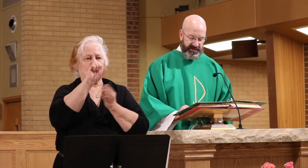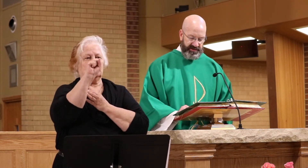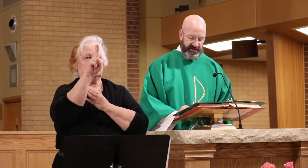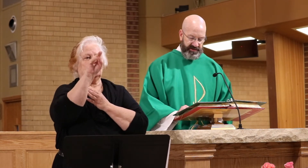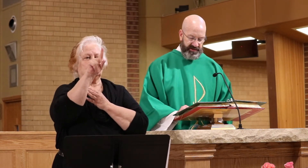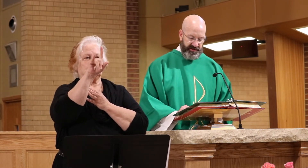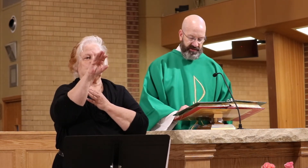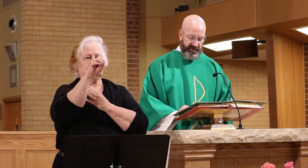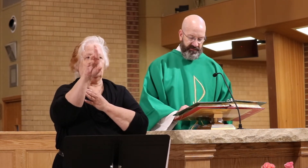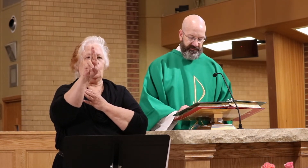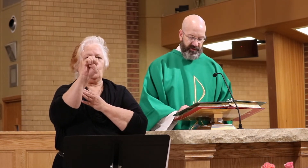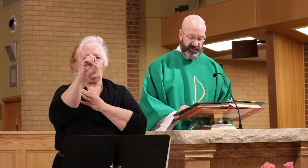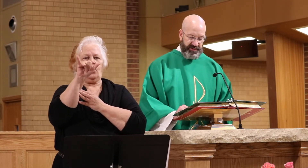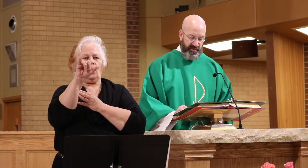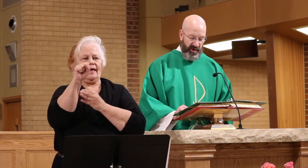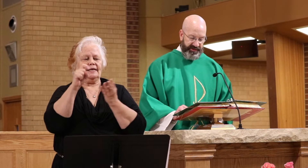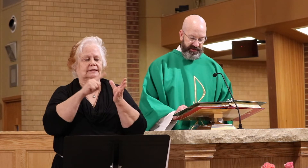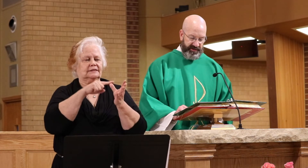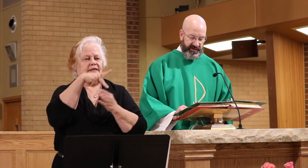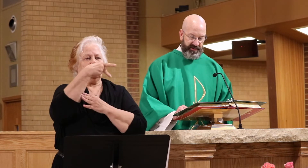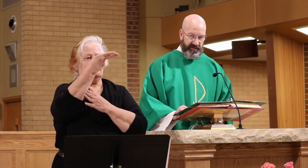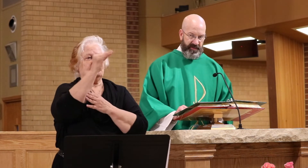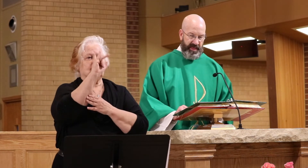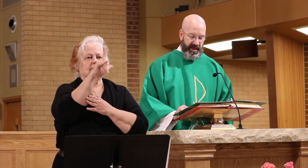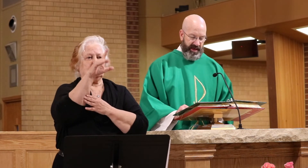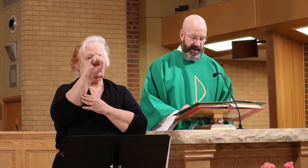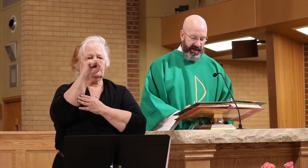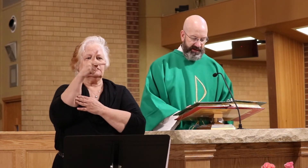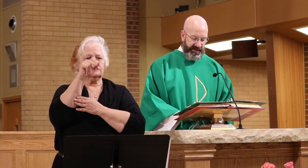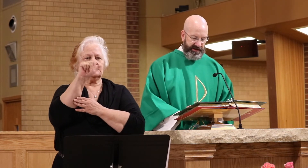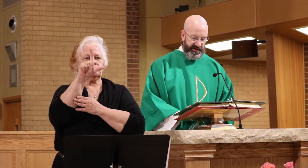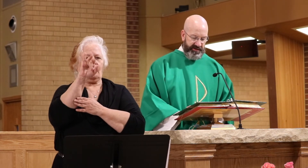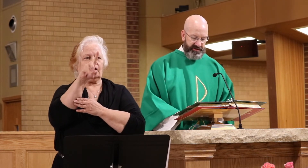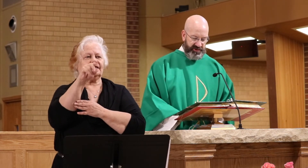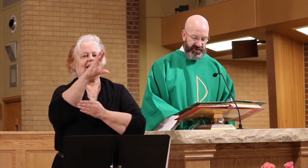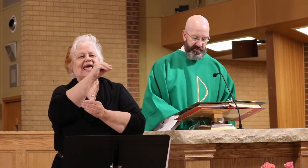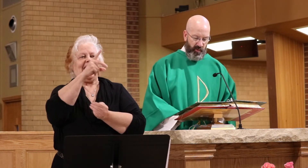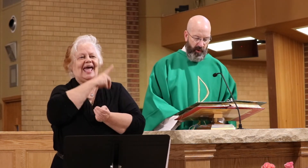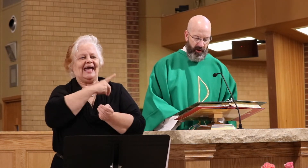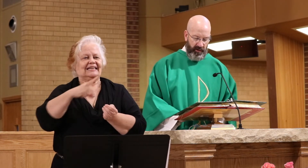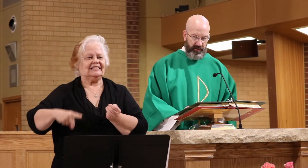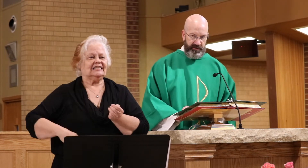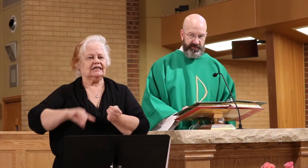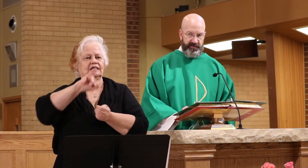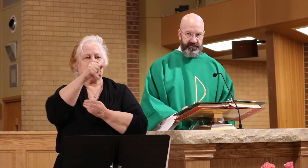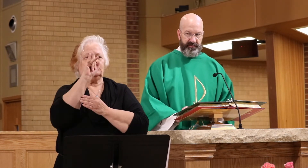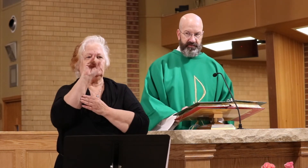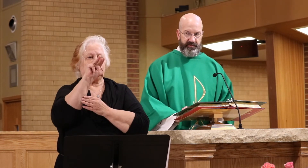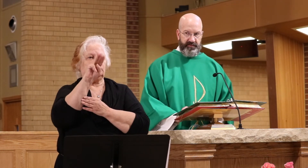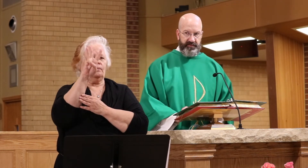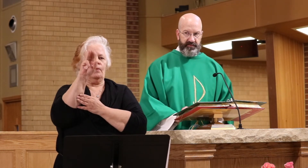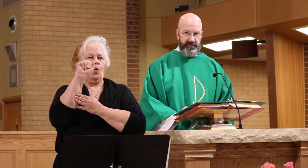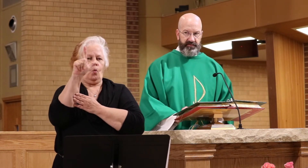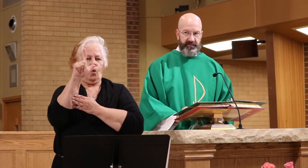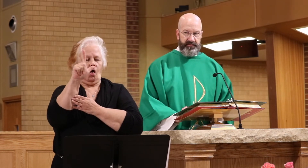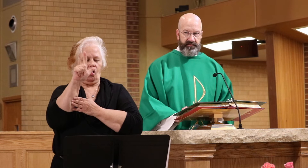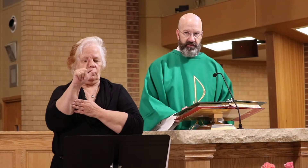Reyes, Phil Spaulding, and Deacon Jim Wall.